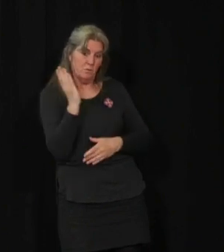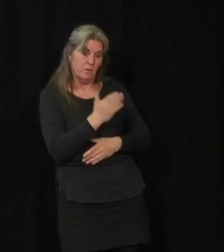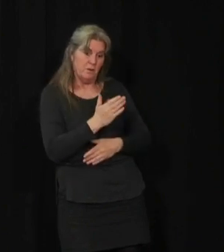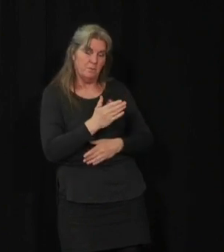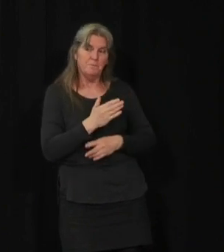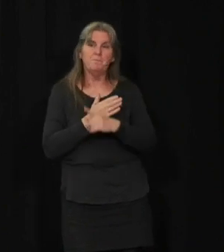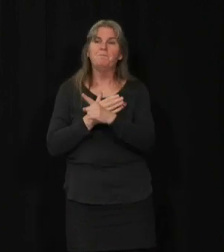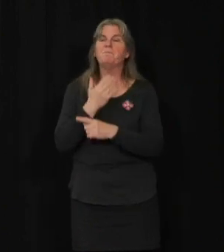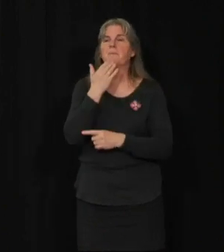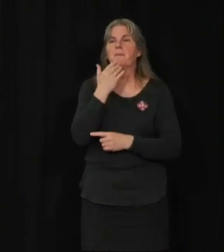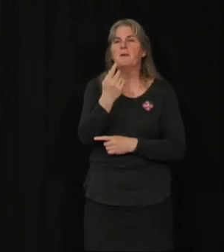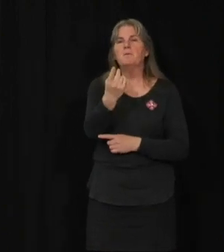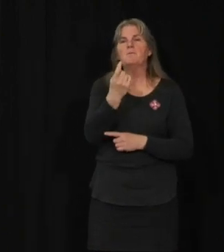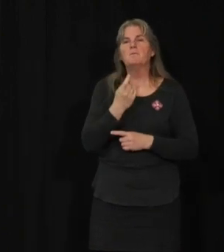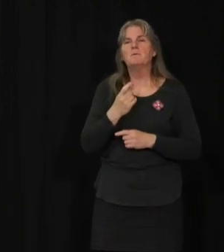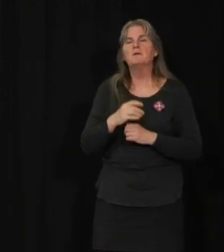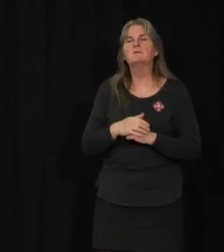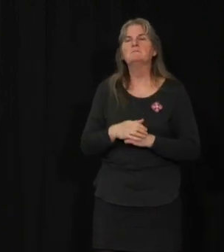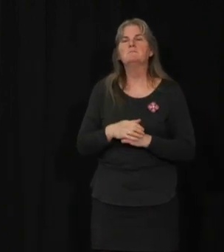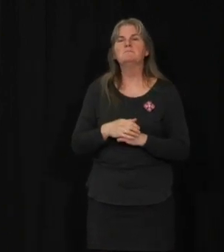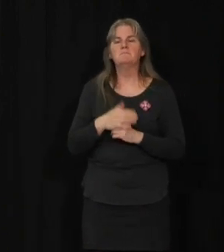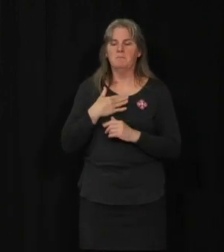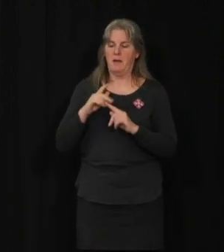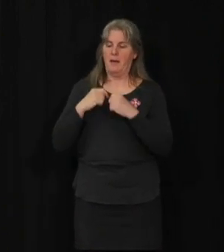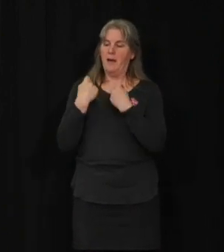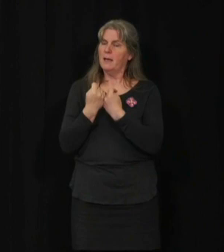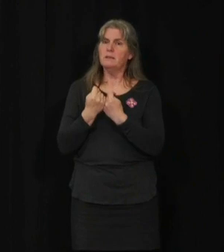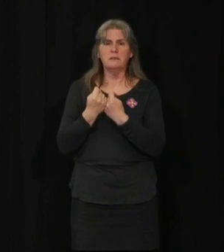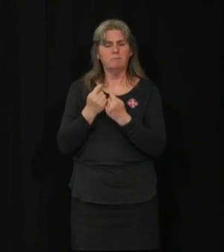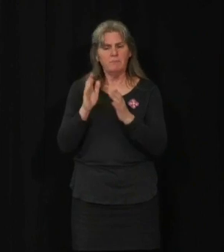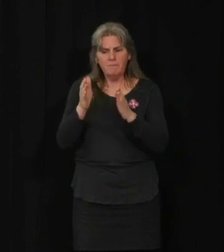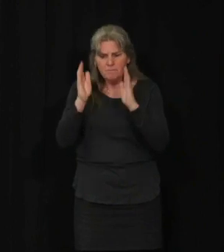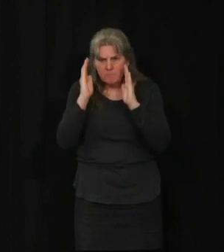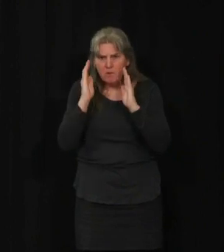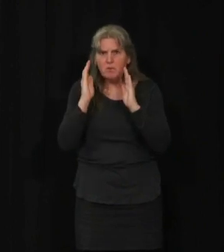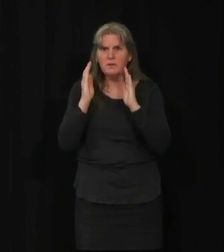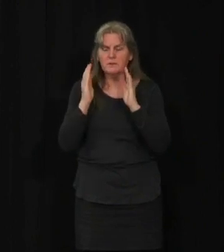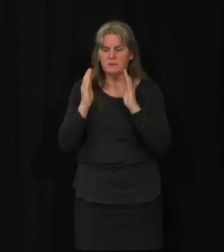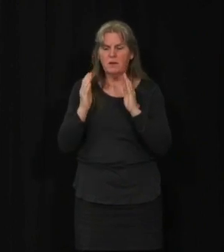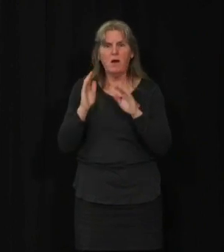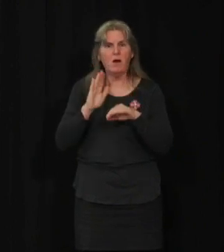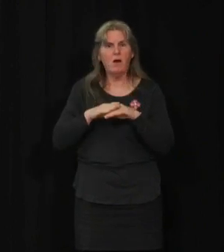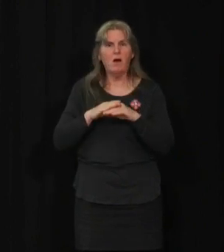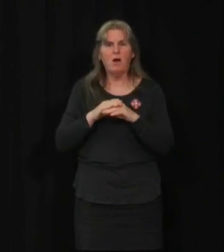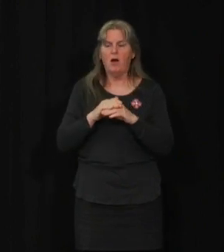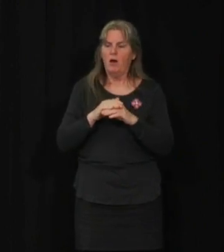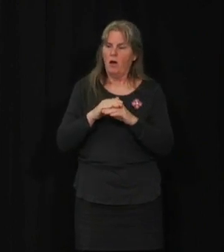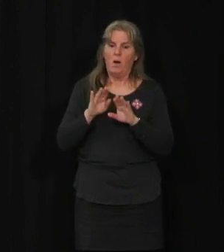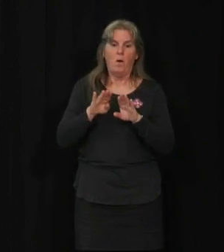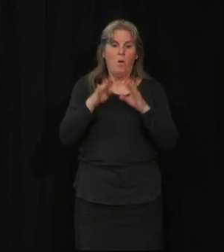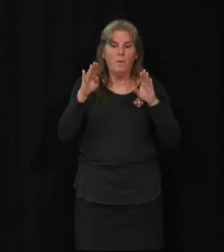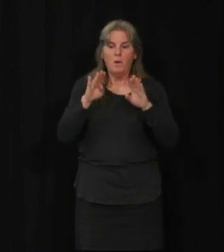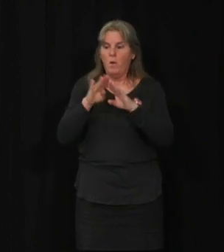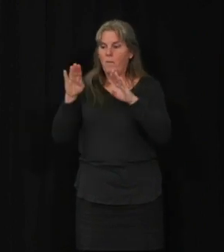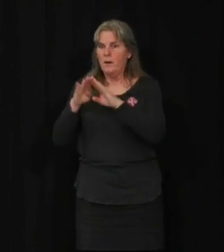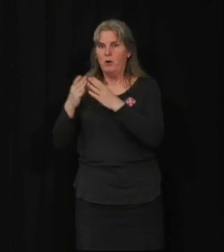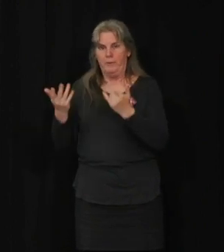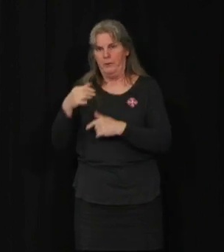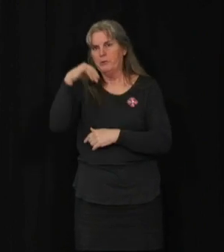Thanks, Claudiane, for the question. So again, my team remains extremely focused on the work at hand, including preparing to reopen the territory right